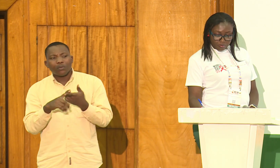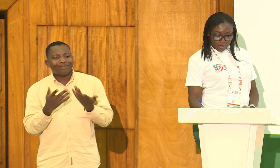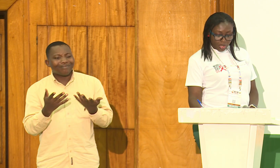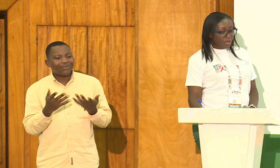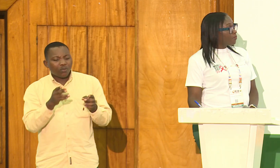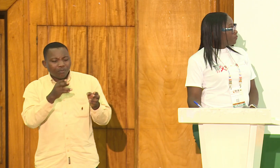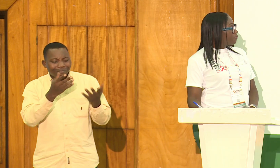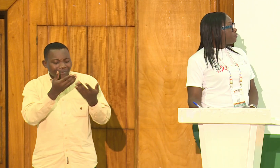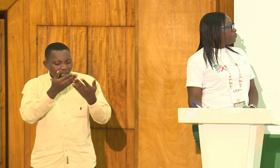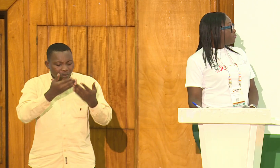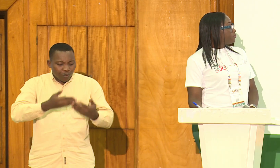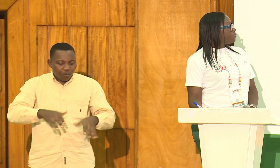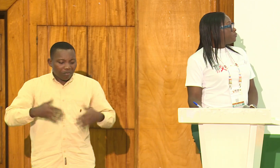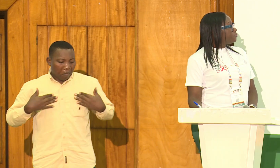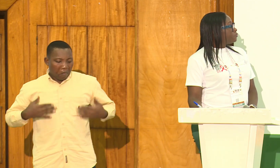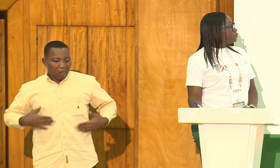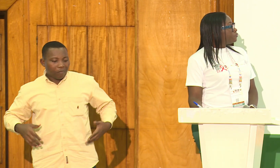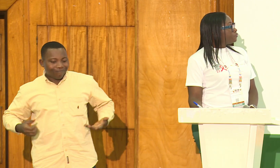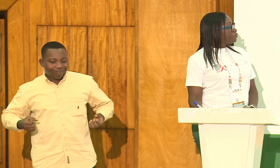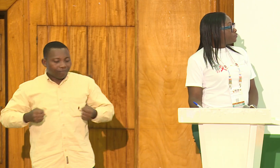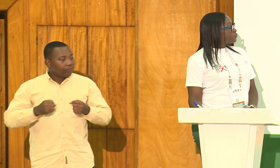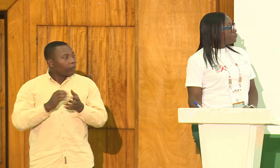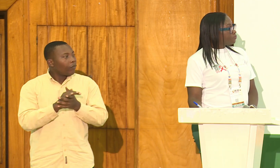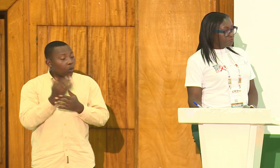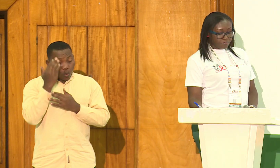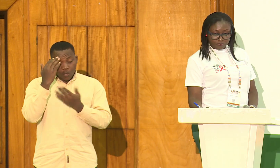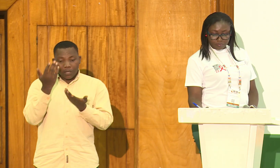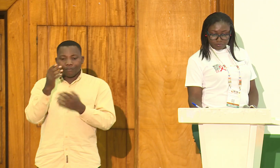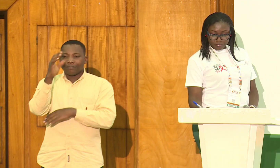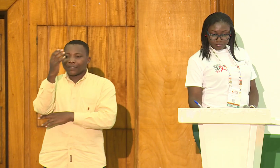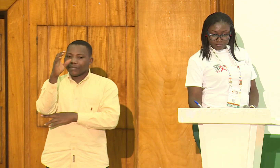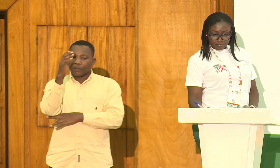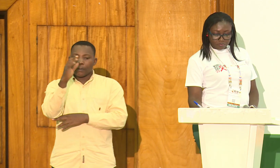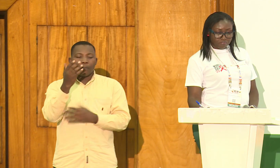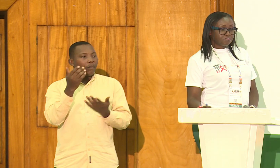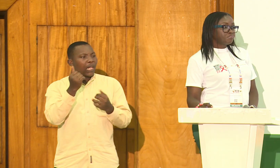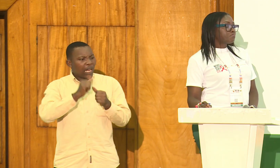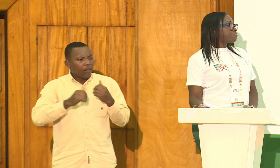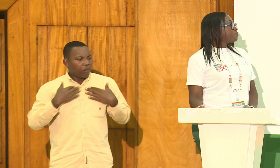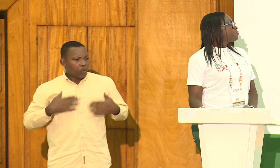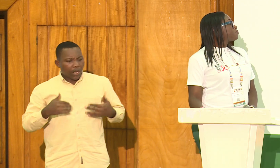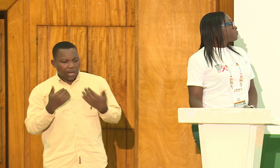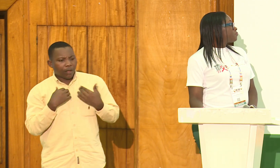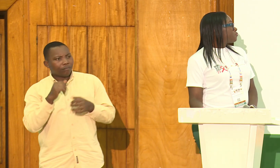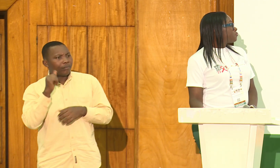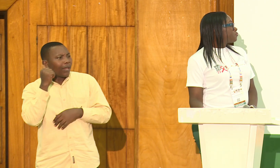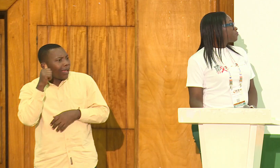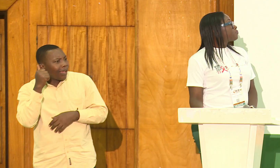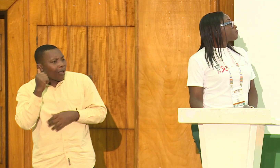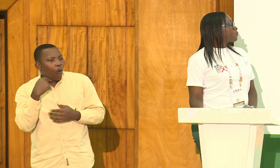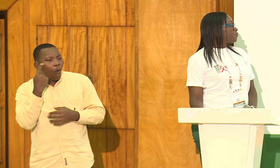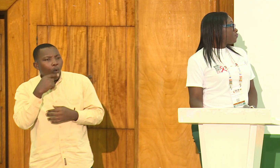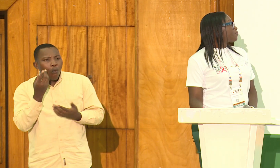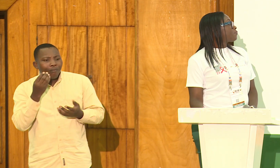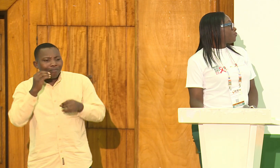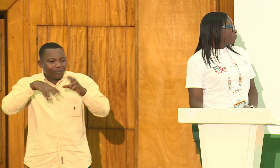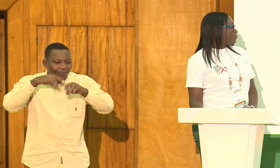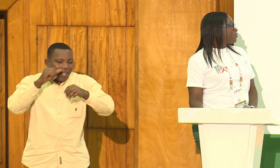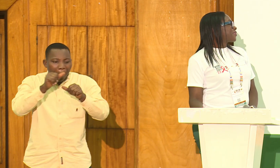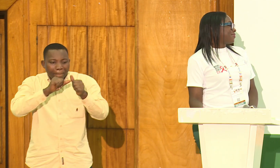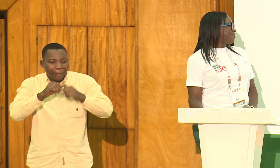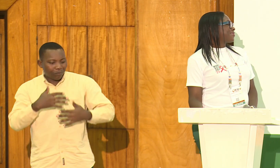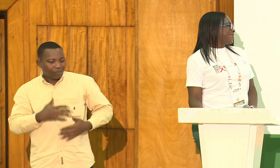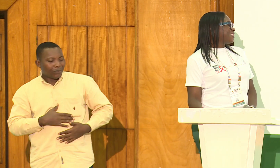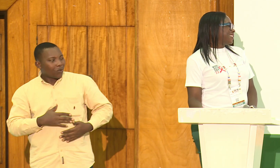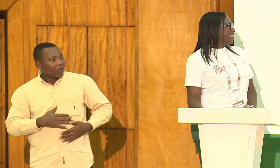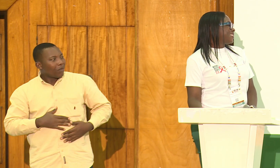right? You know, we're going into Christmas now. Everybody has that aunt who will comment about your stomach or